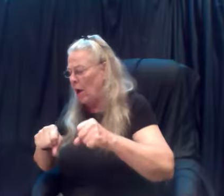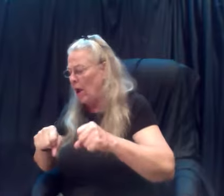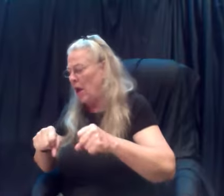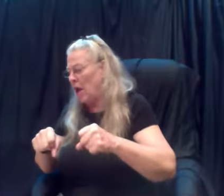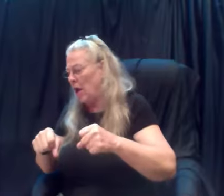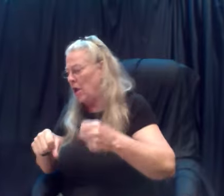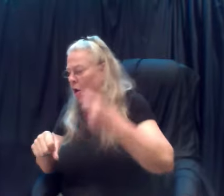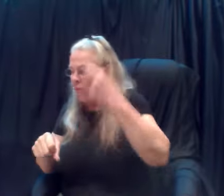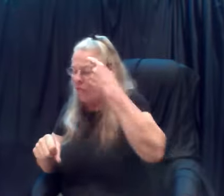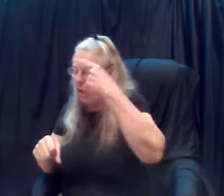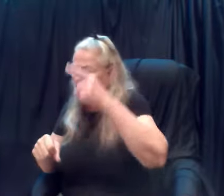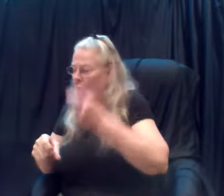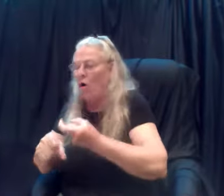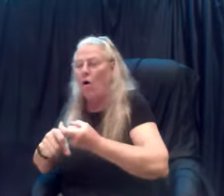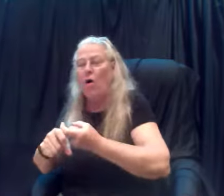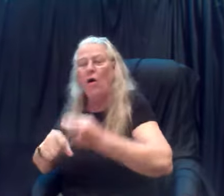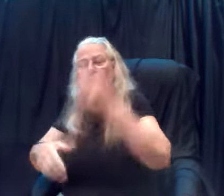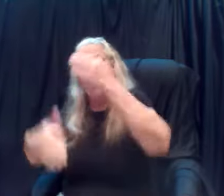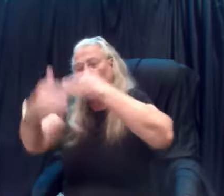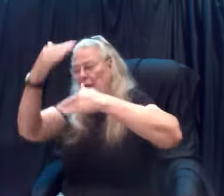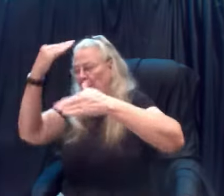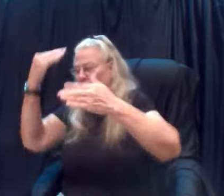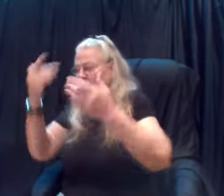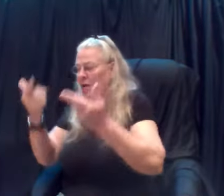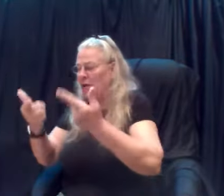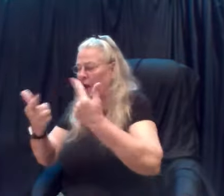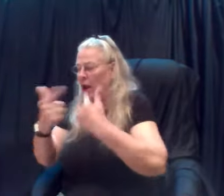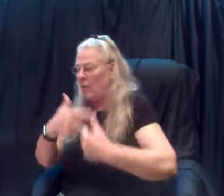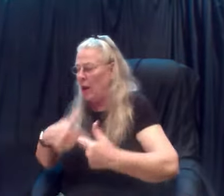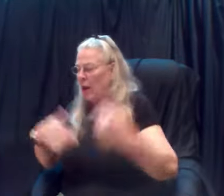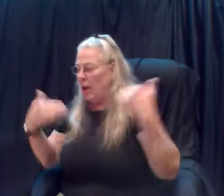earthquake, for from heaven there came an